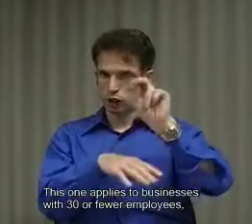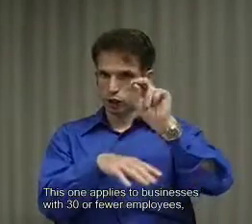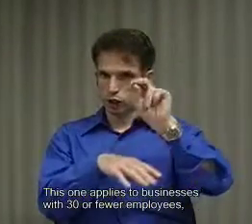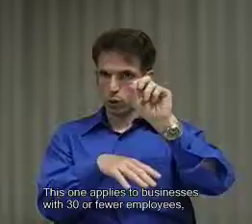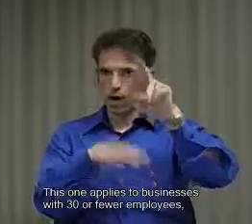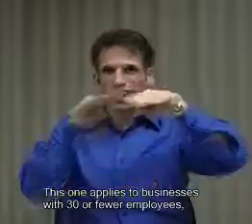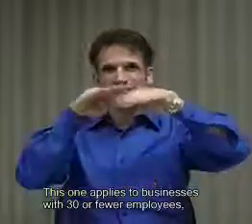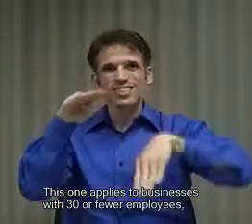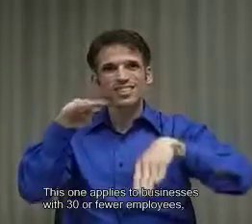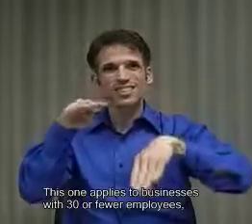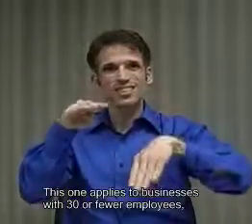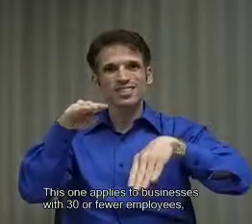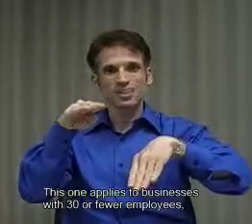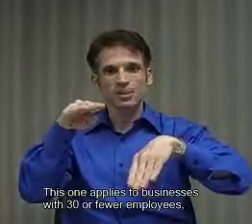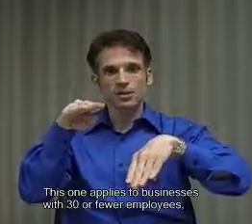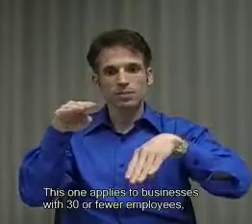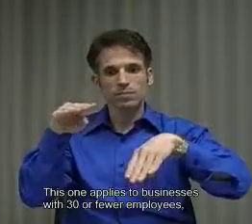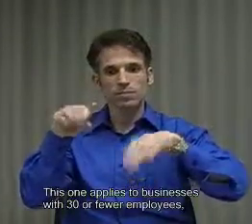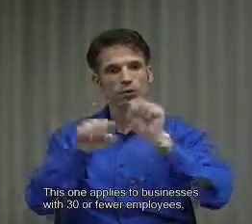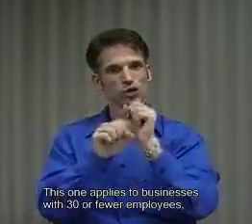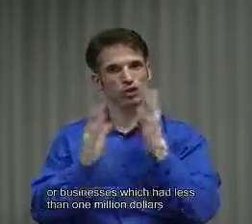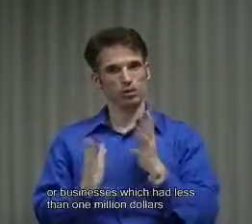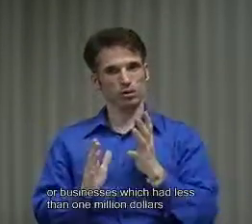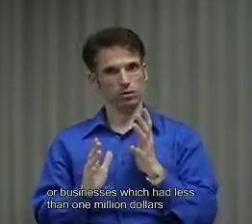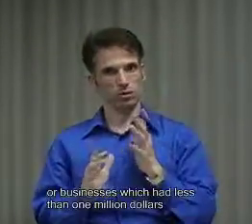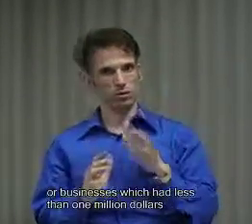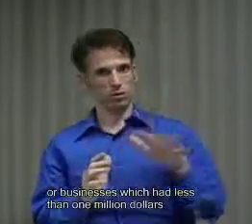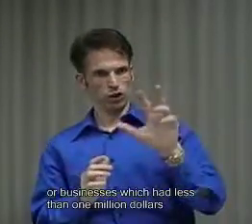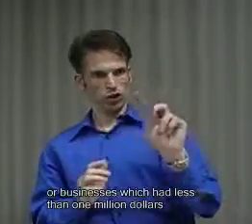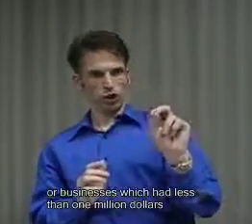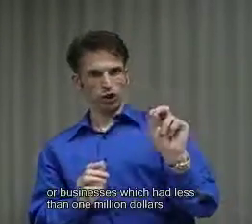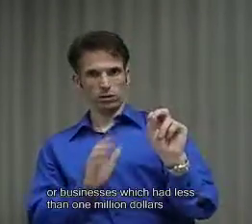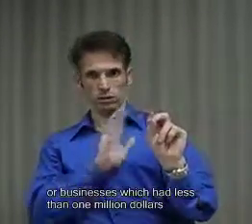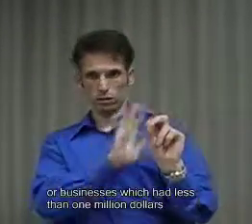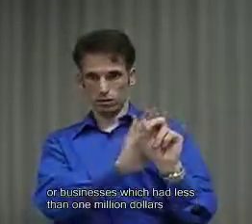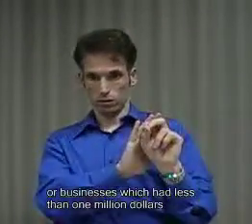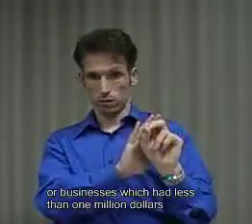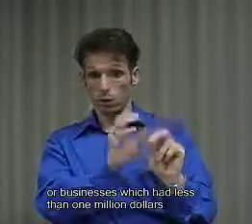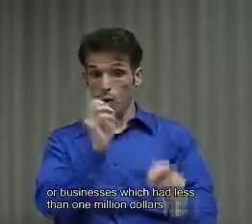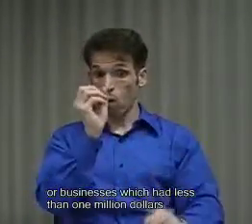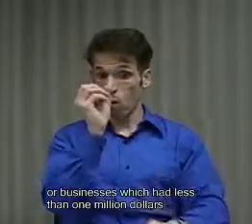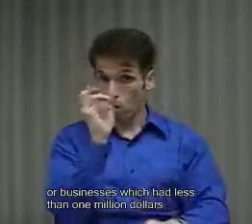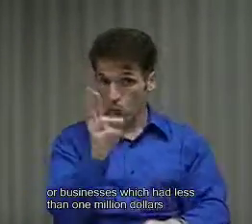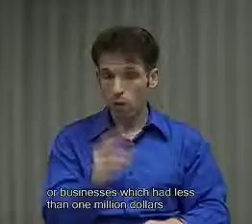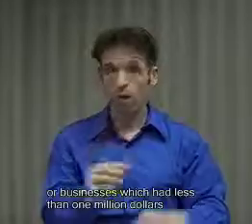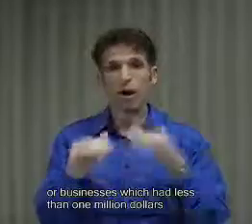This one applies to businesses with 30 or fewer employees or businesses which had less than $1